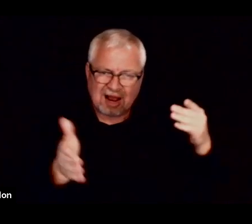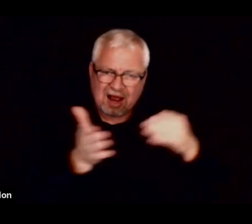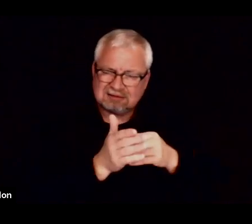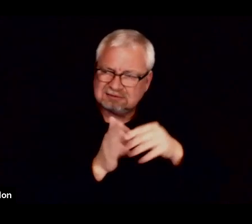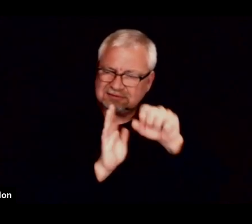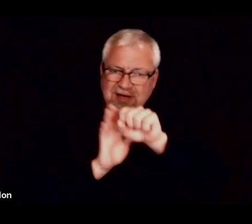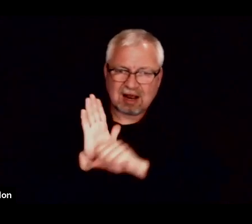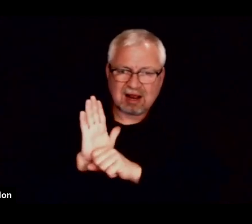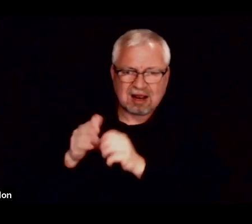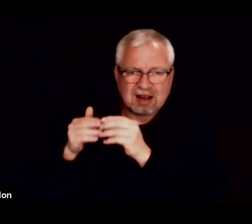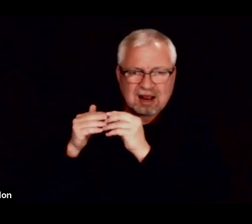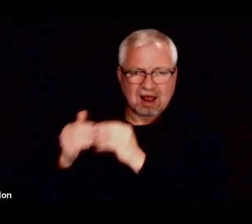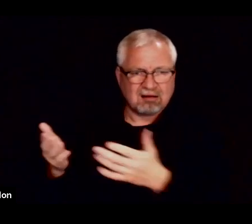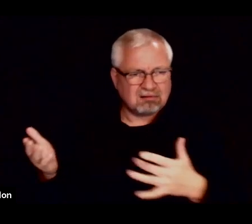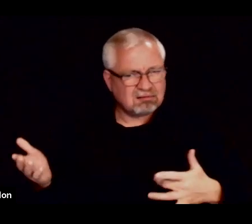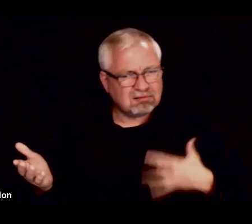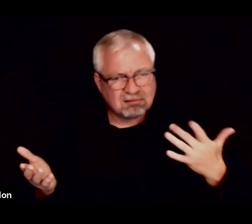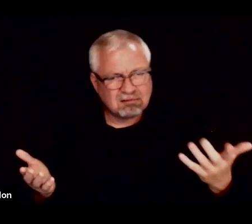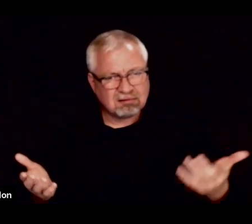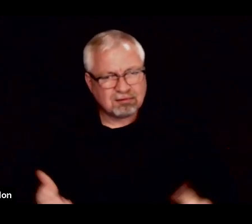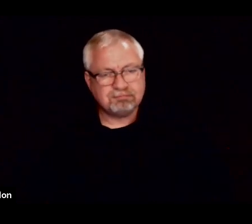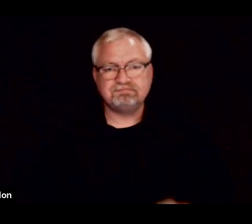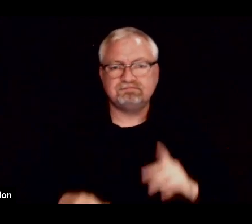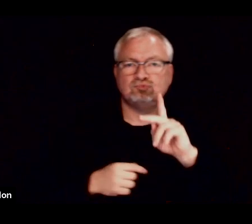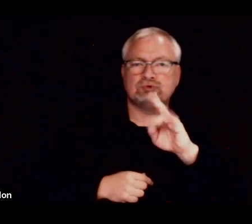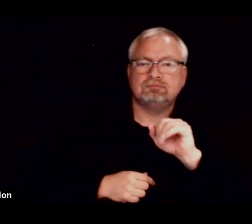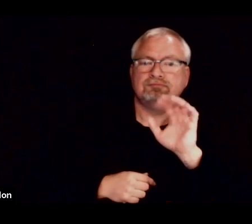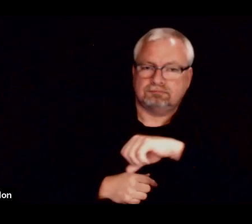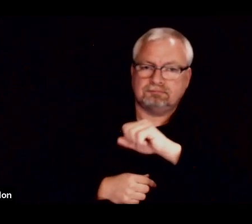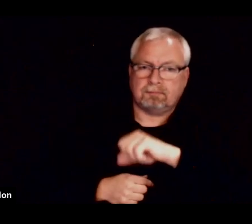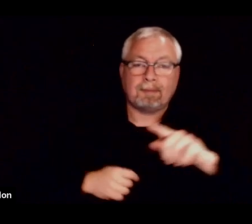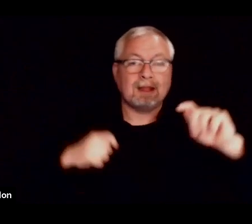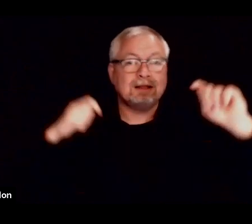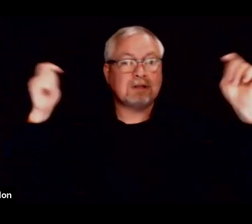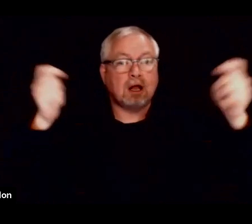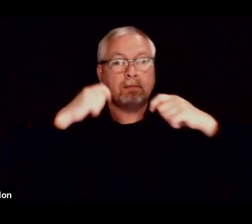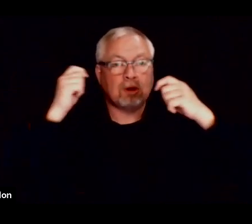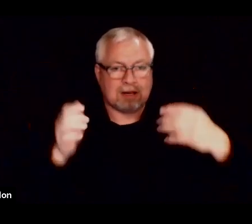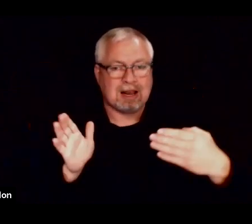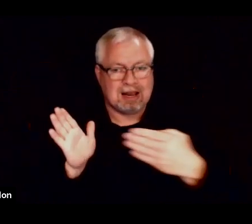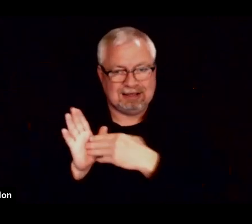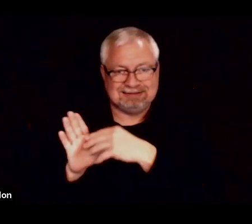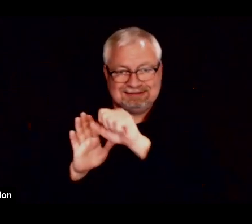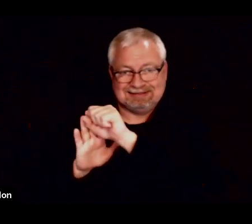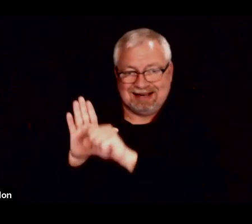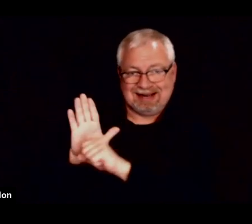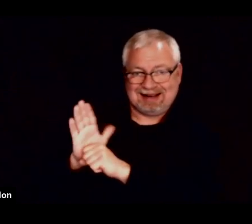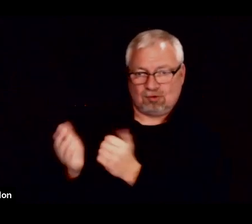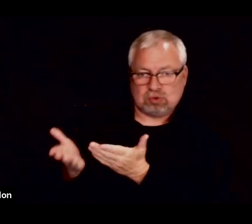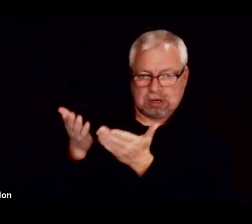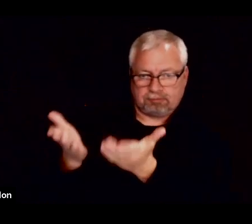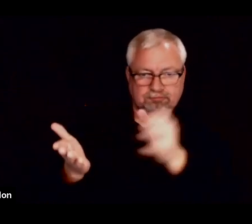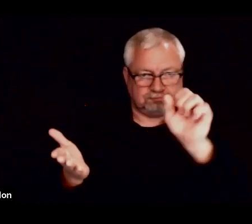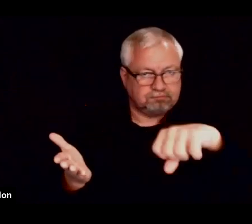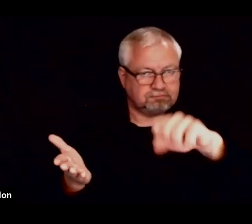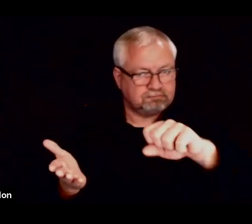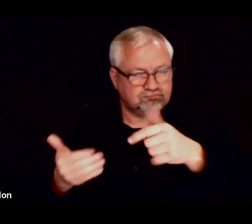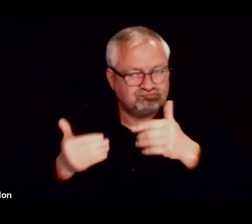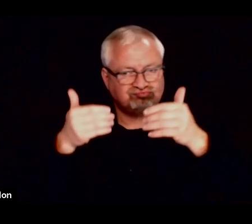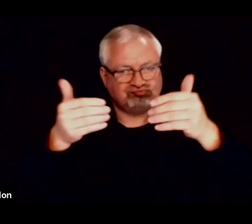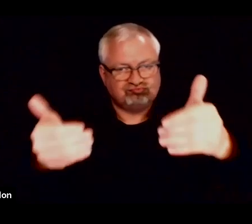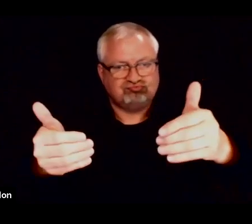It was a ceremony that they did do that went against the state guidance. And one of the individuals, so not